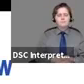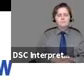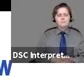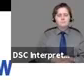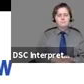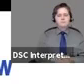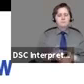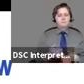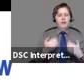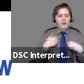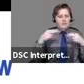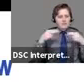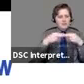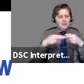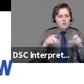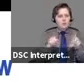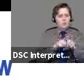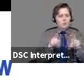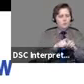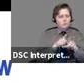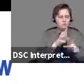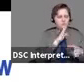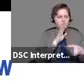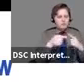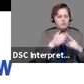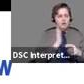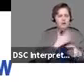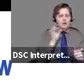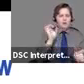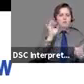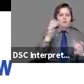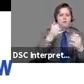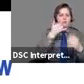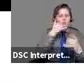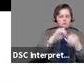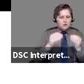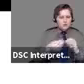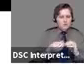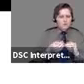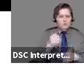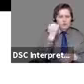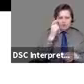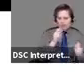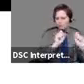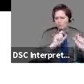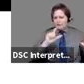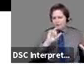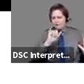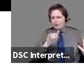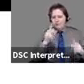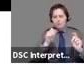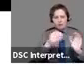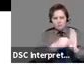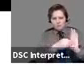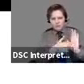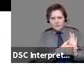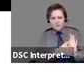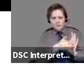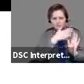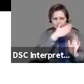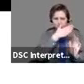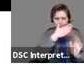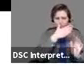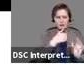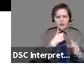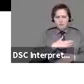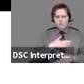There is a slide that also references our crisis line. If you could put that slide up so people can take note of it, I would